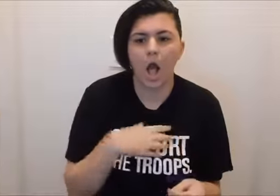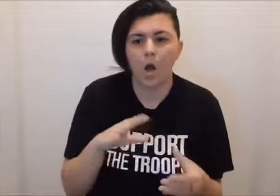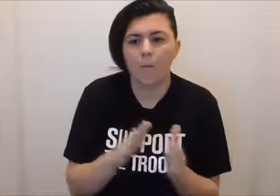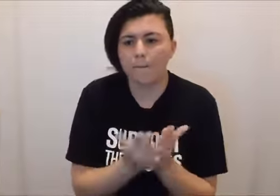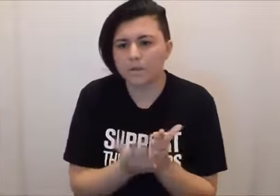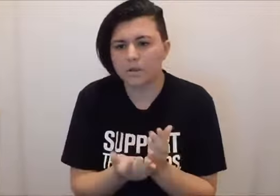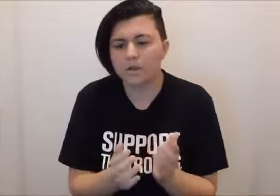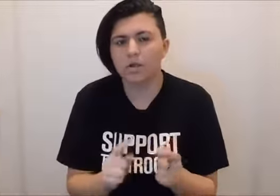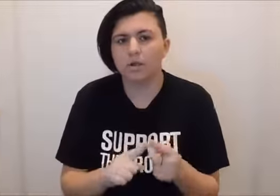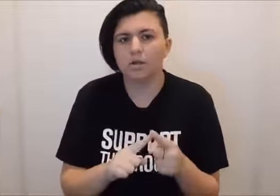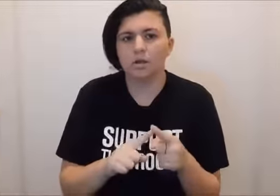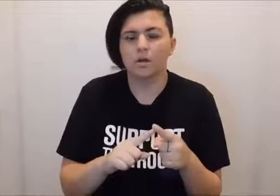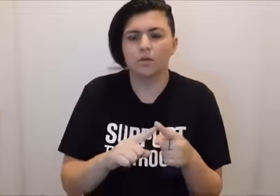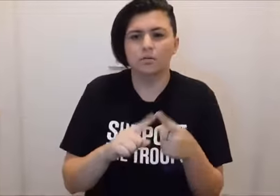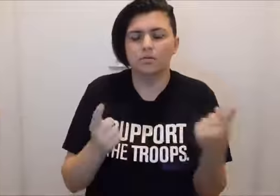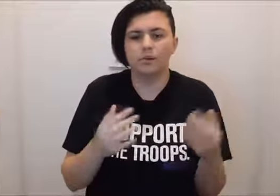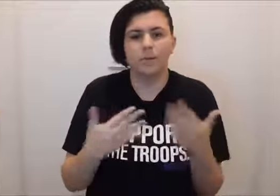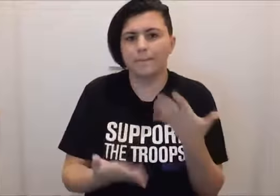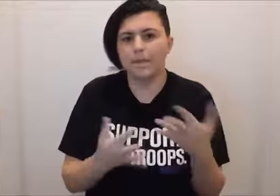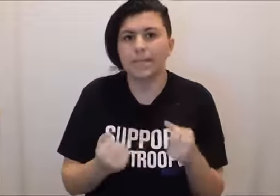not complete necessarily.